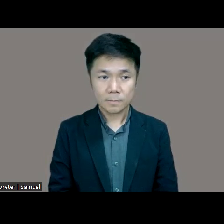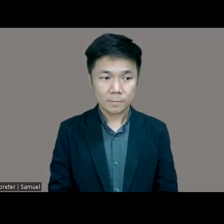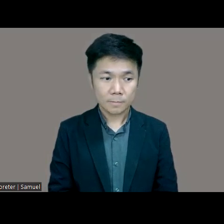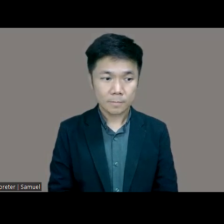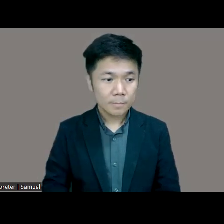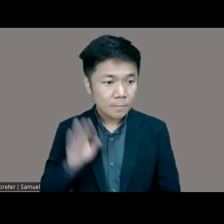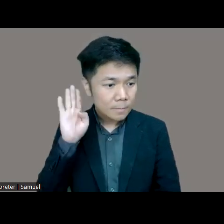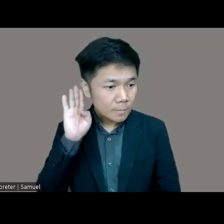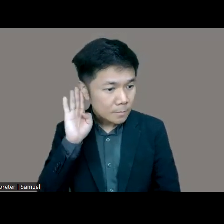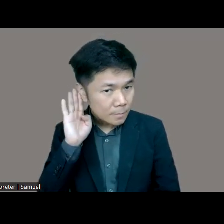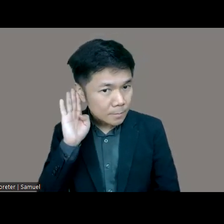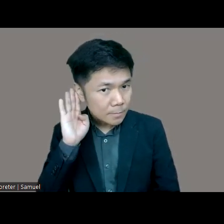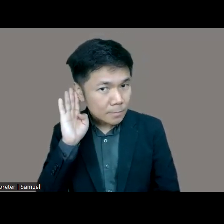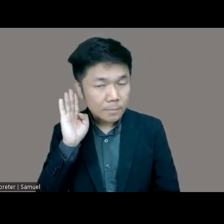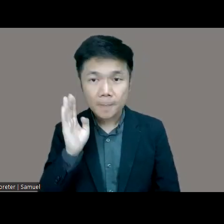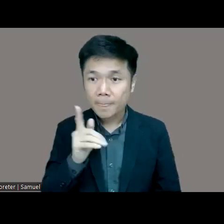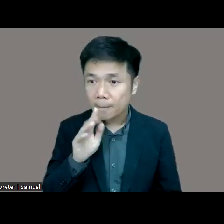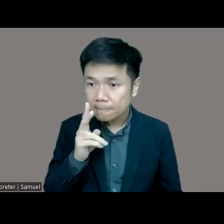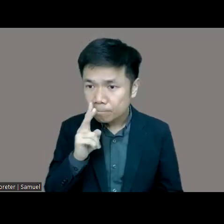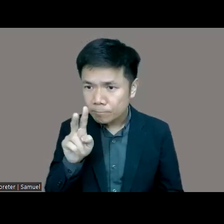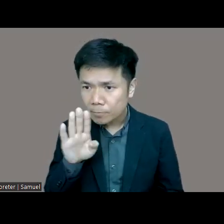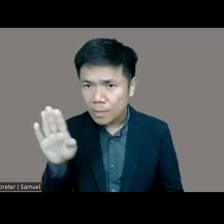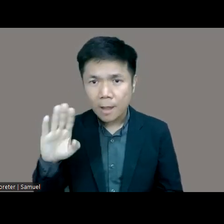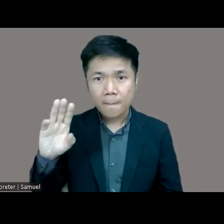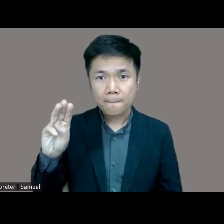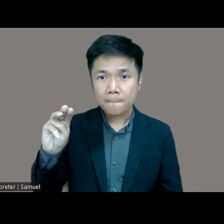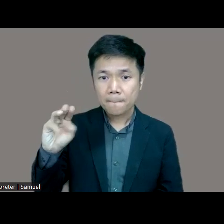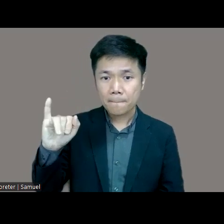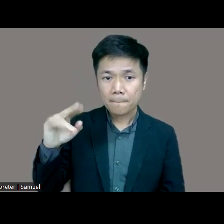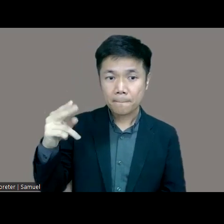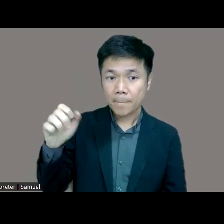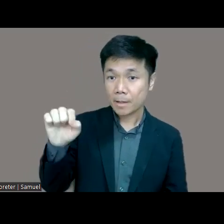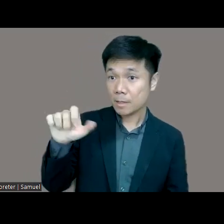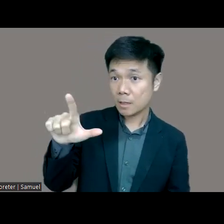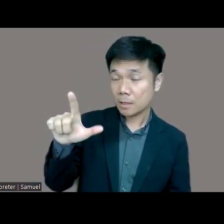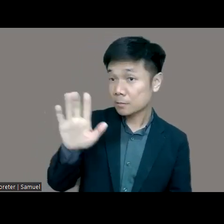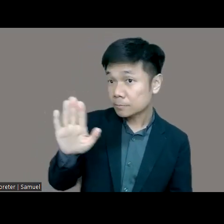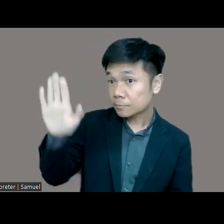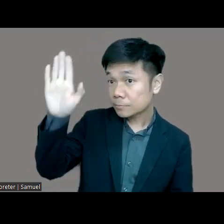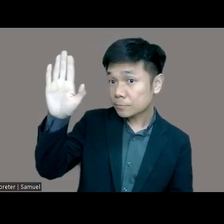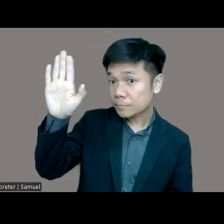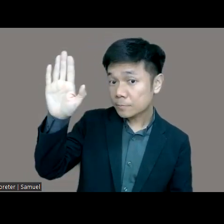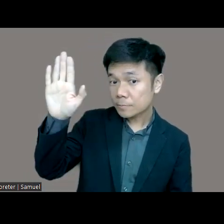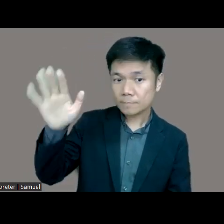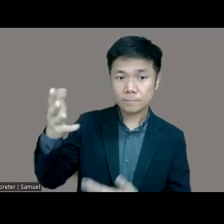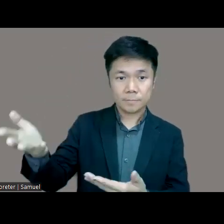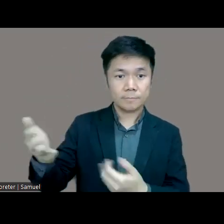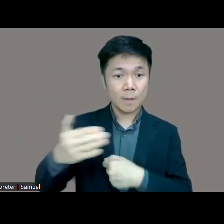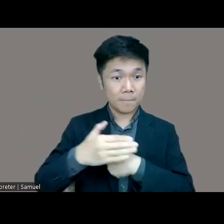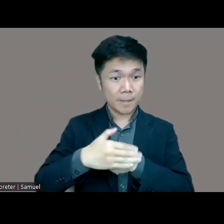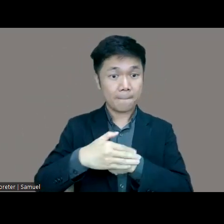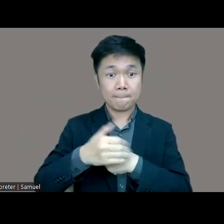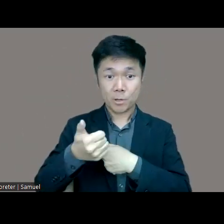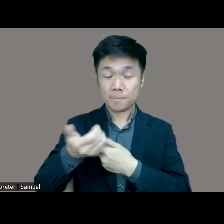And I see Michael again raising his hand. Would you like to compliment? Michael, we have still time. Yeah, thank